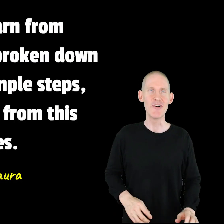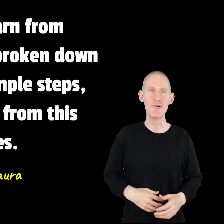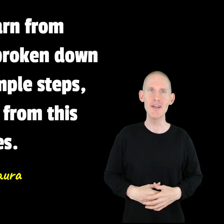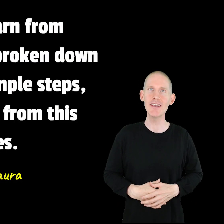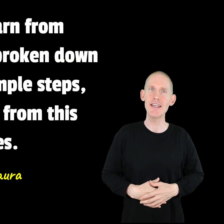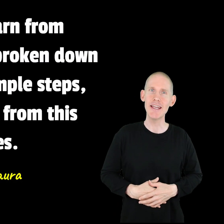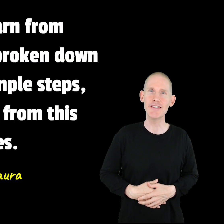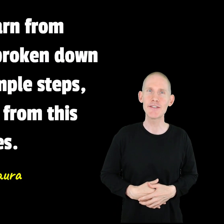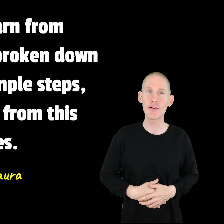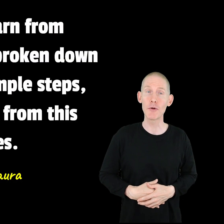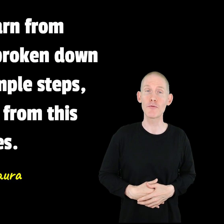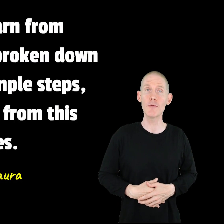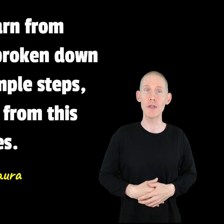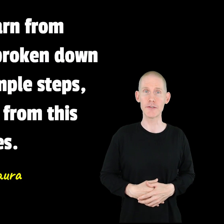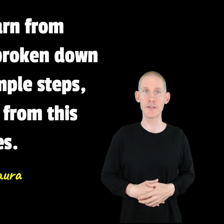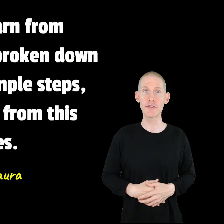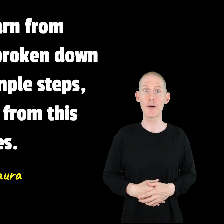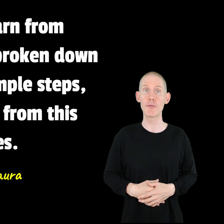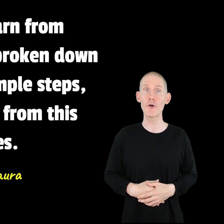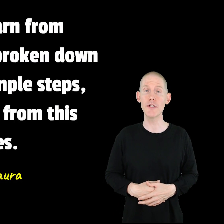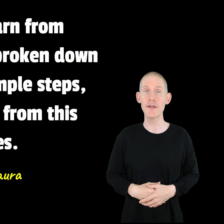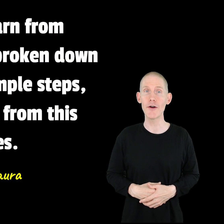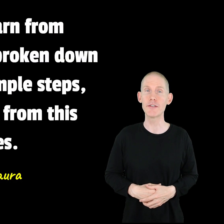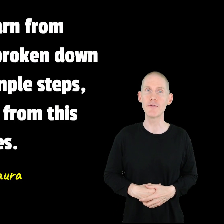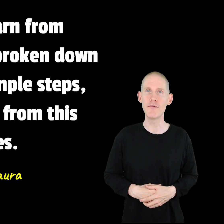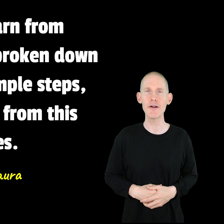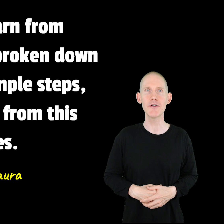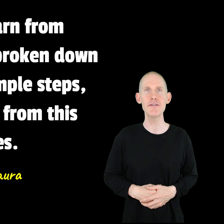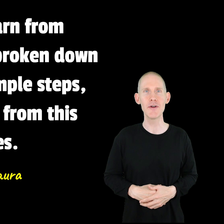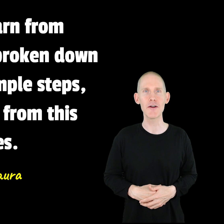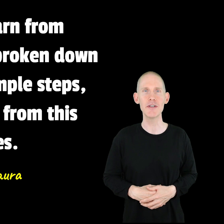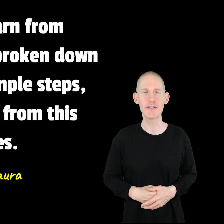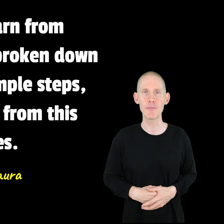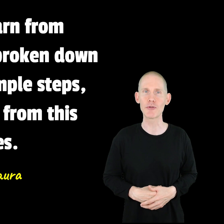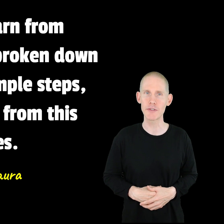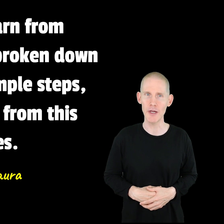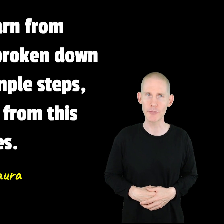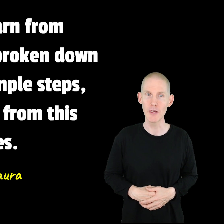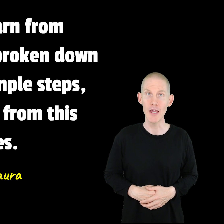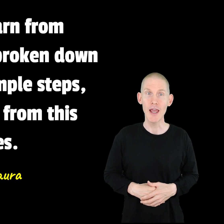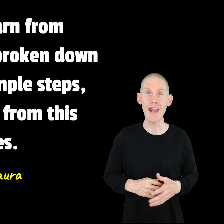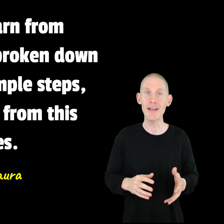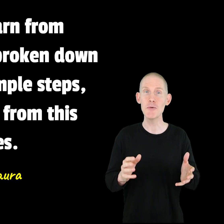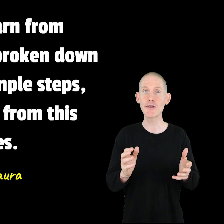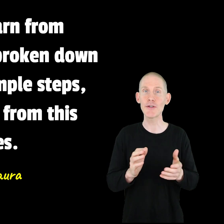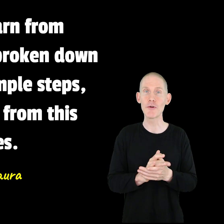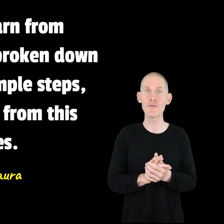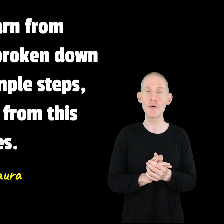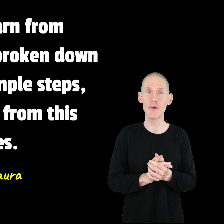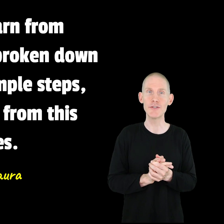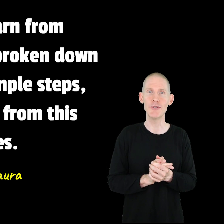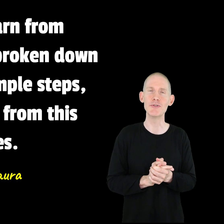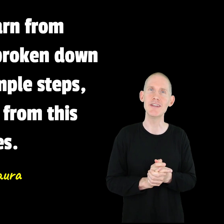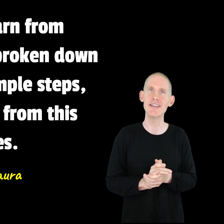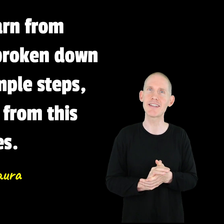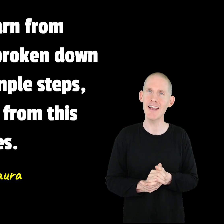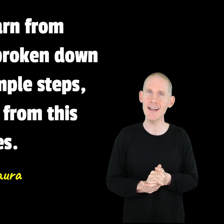Really easy to learn from lessons that are broken down into very, very simple steps. Anyone can learn from this using these